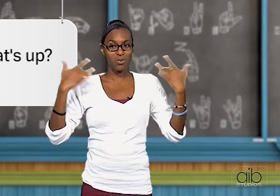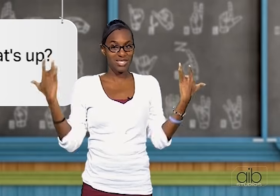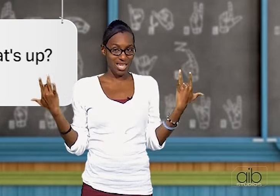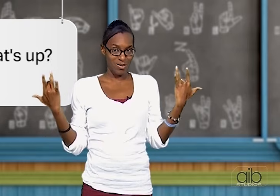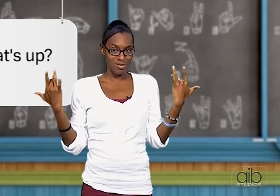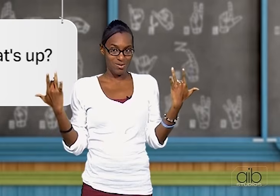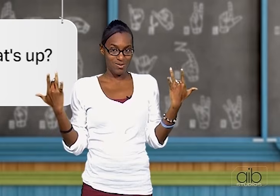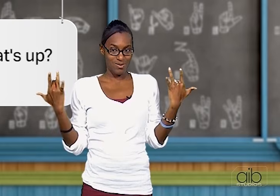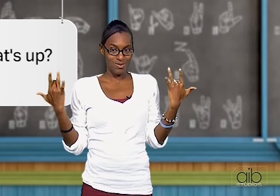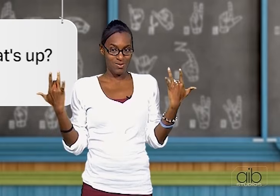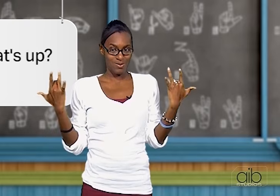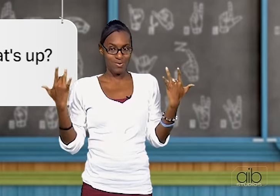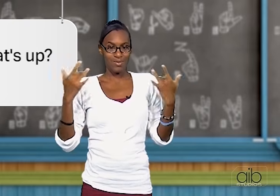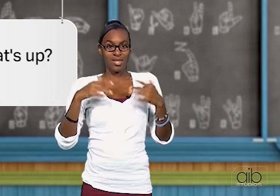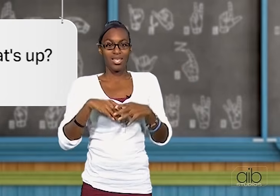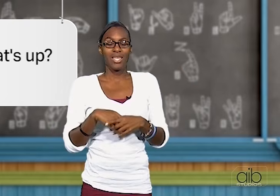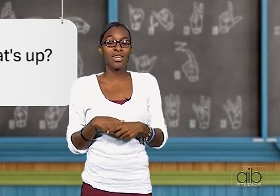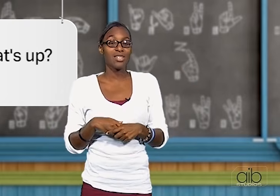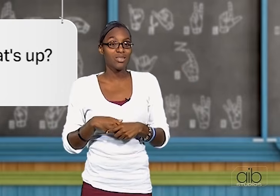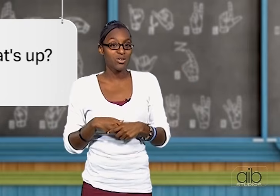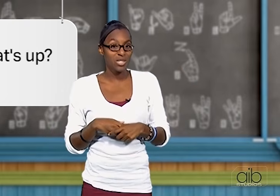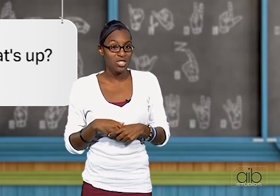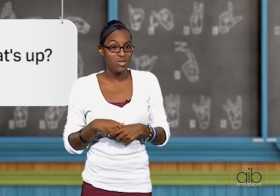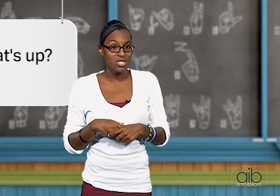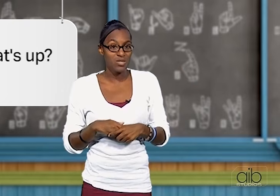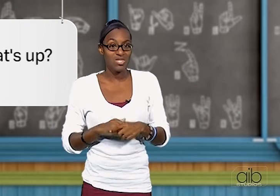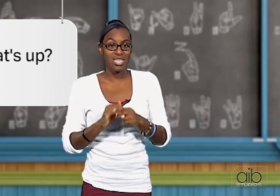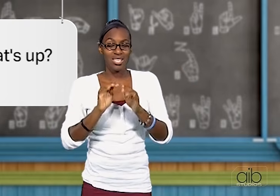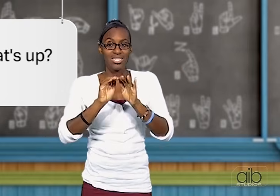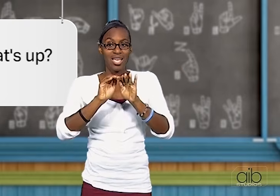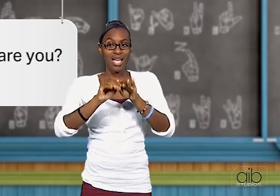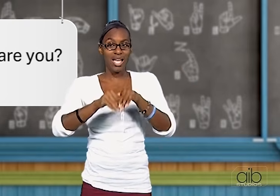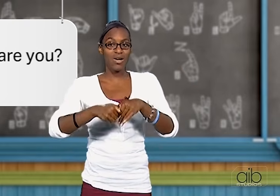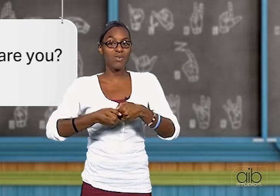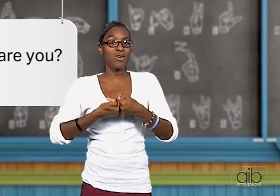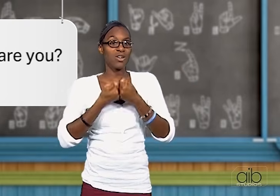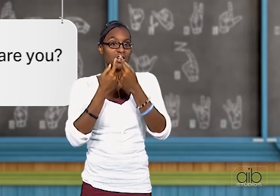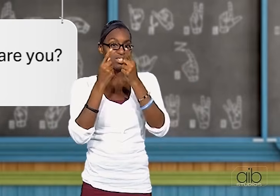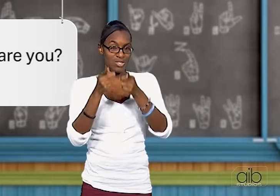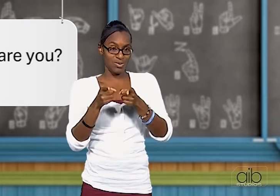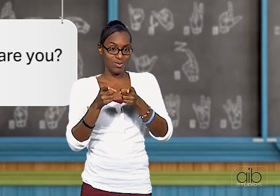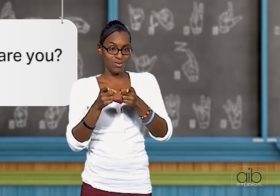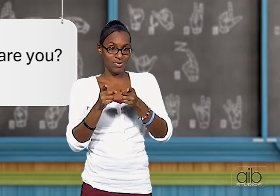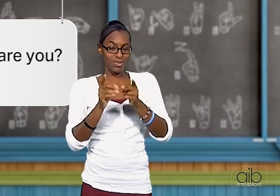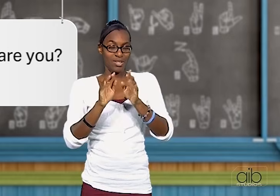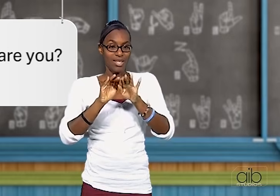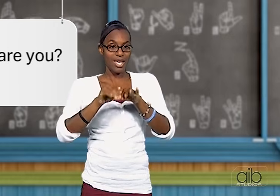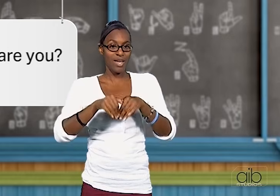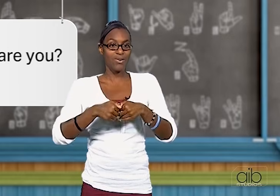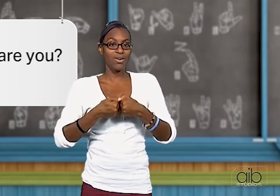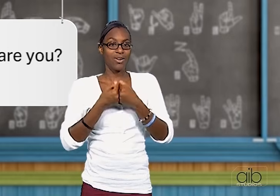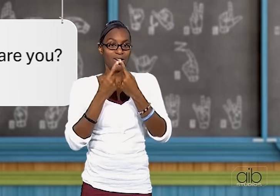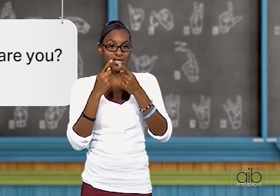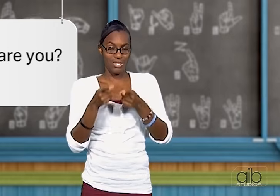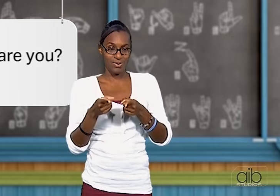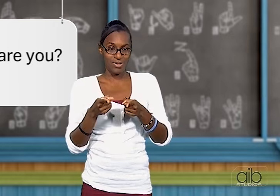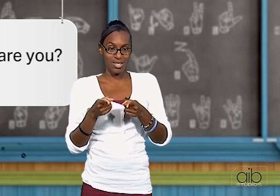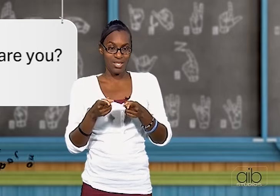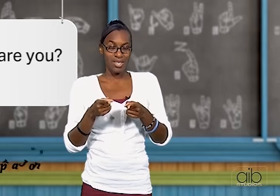What's up? And another greeting you could use is, how are you? How are you?